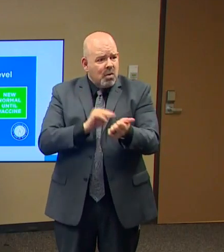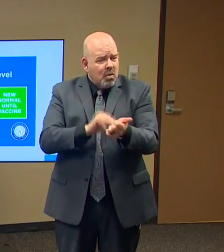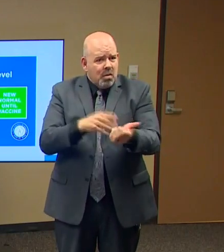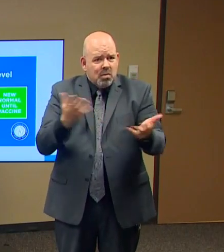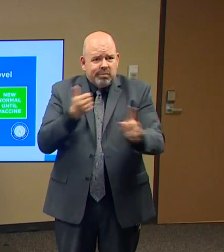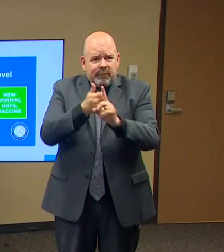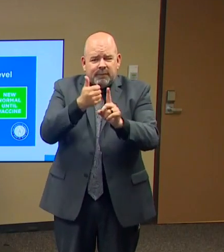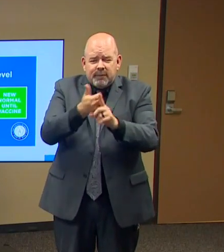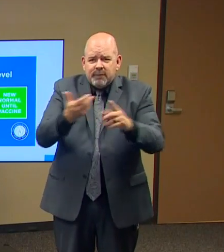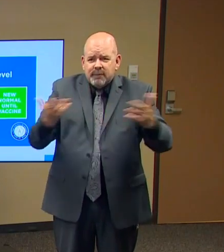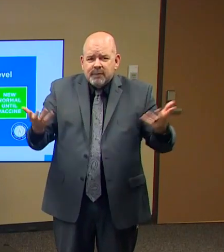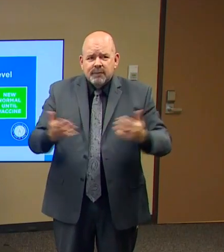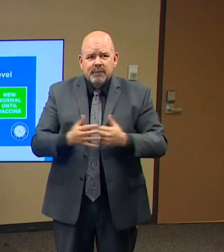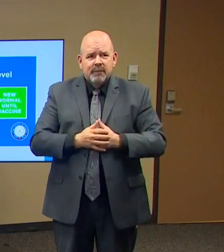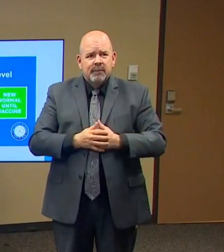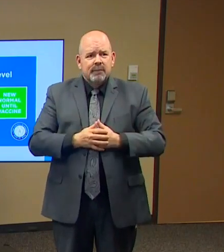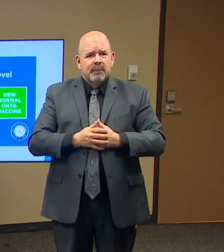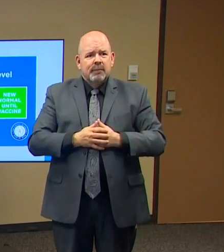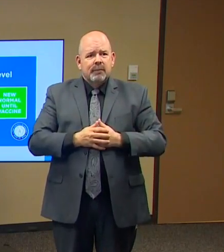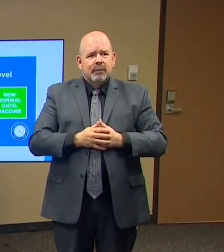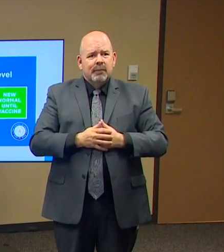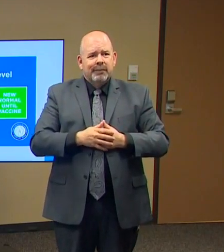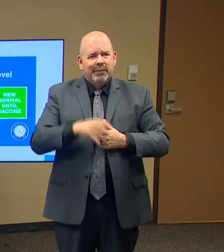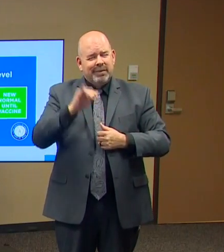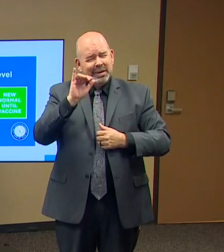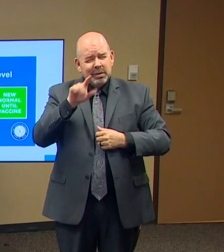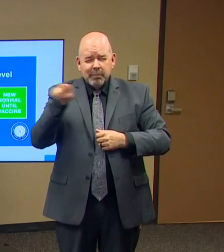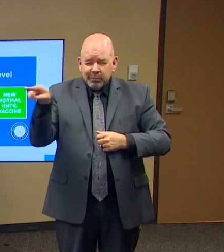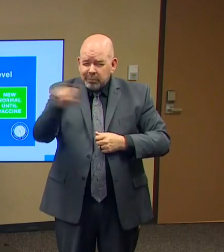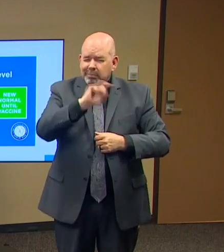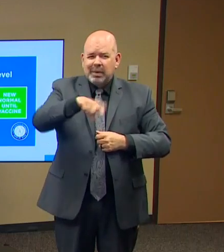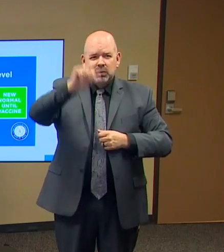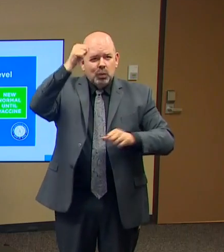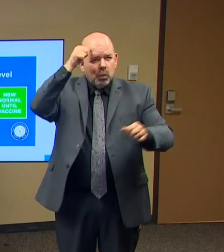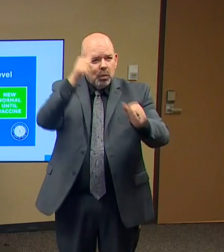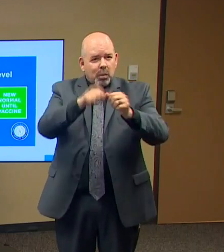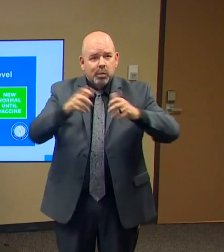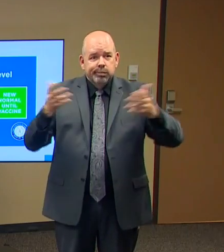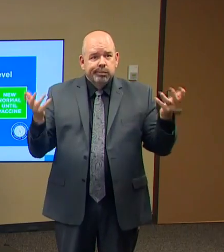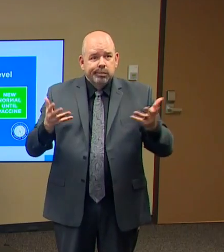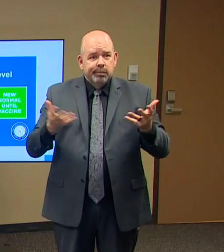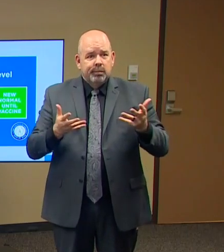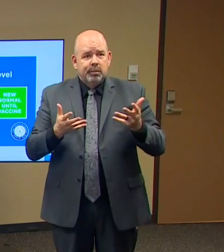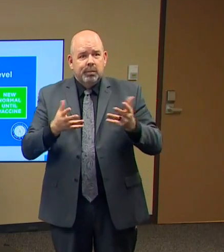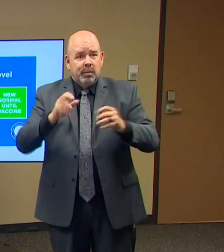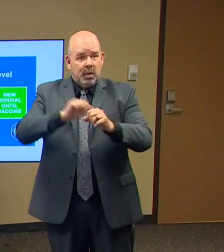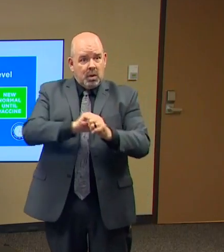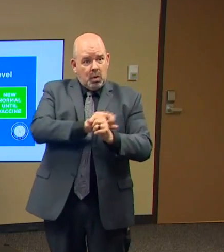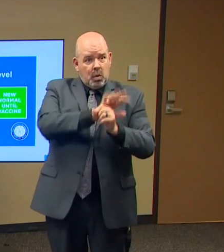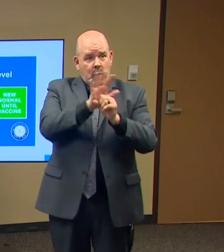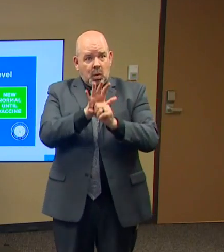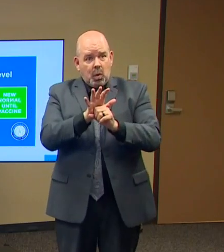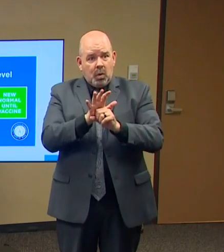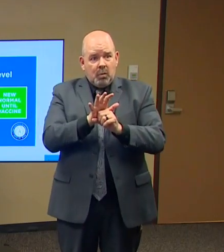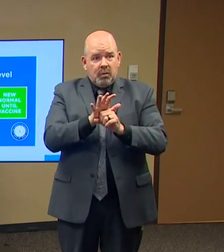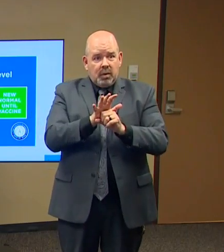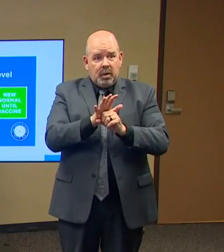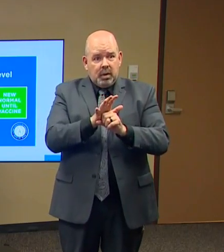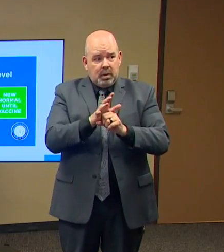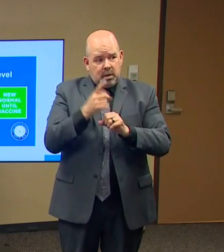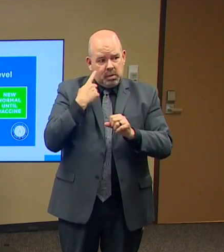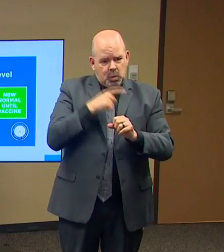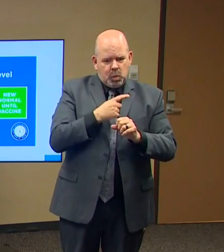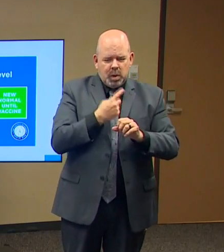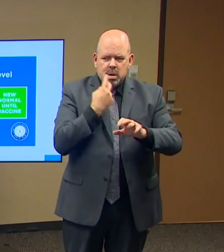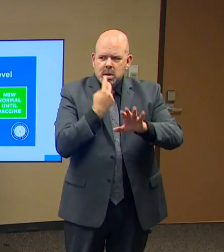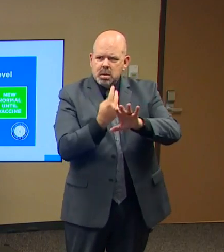remember as we move beyond COVID and we look at lessons learned for COVID. Public health means everyone has